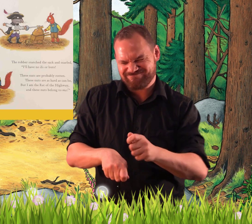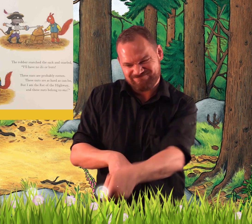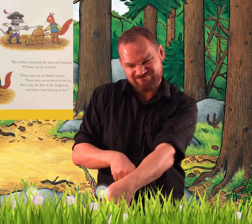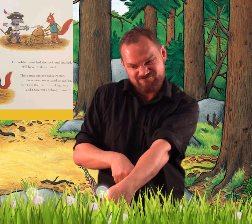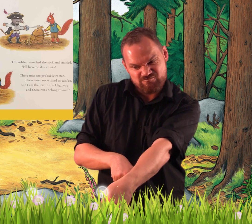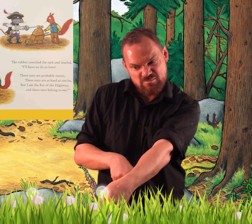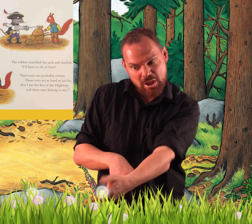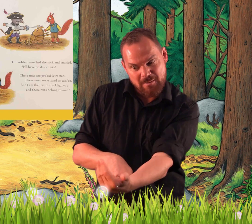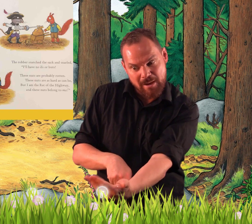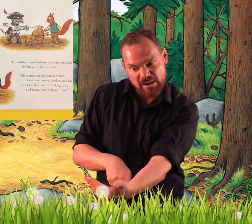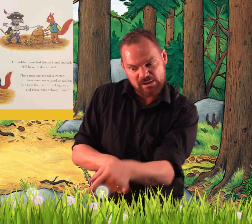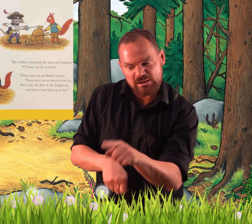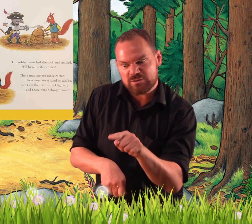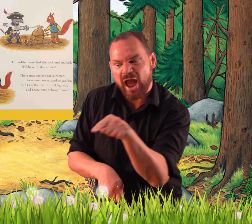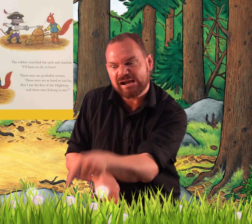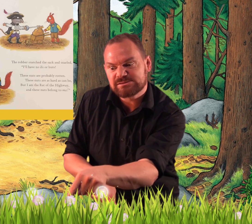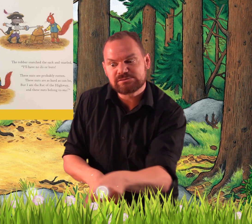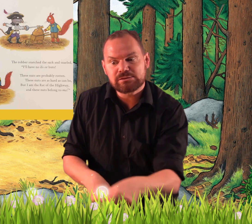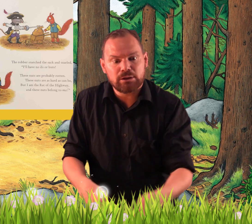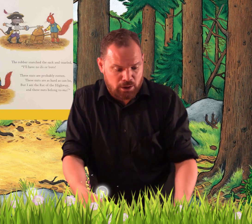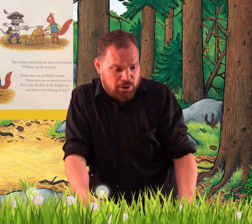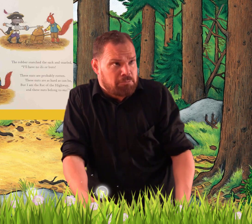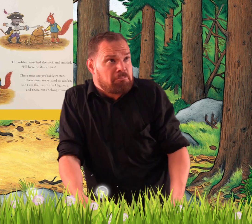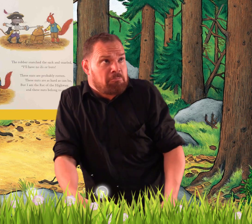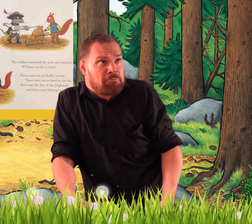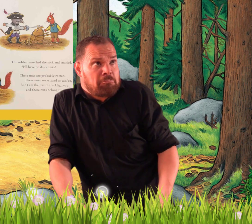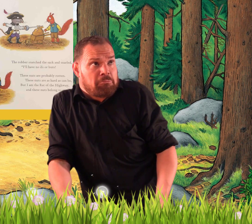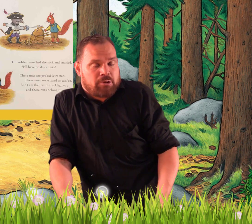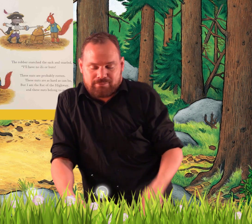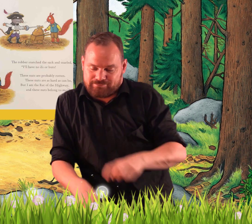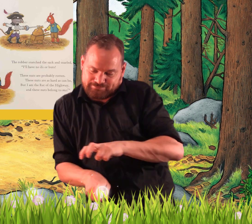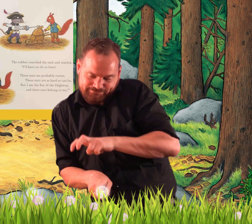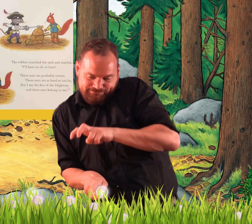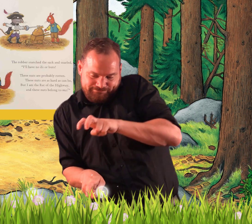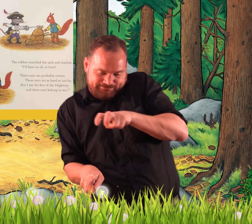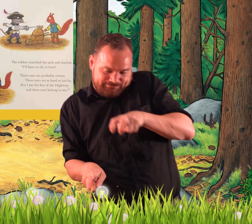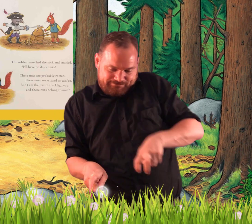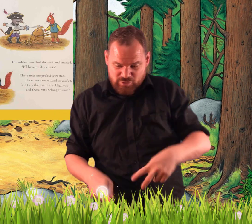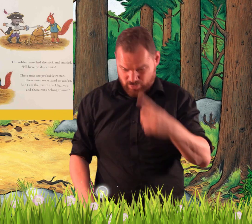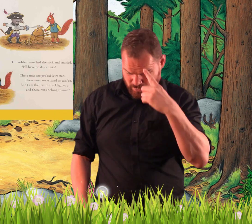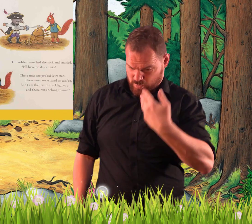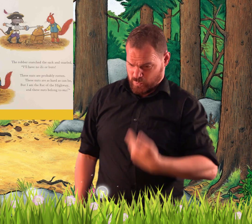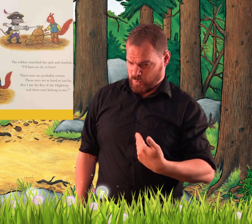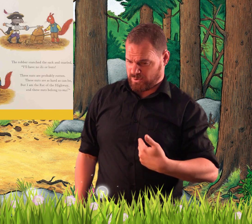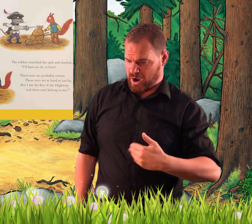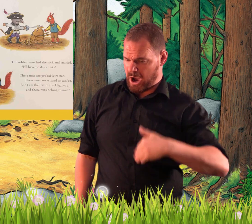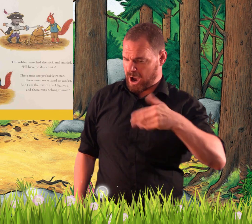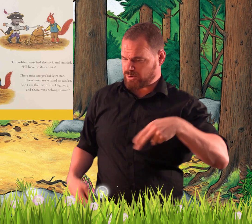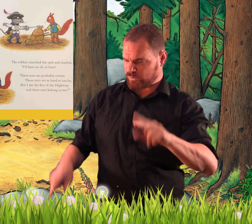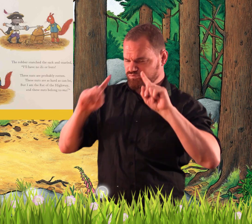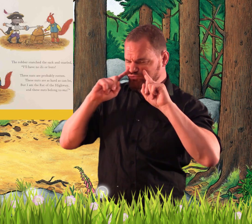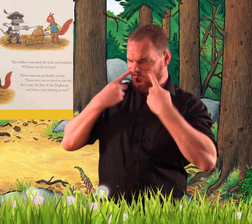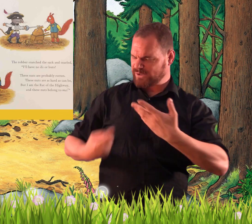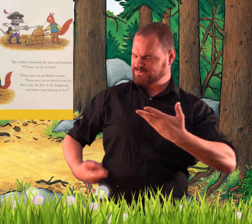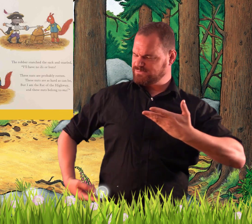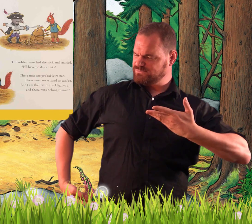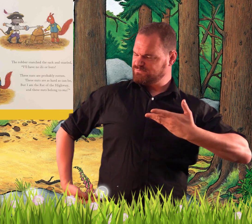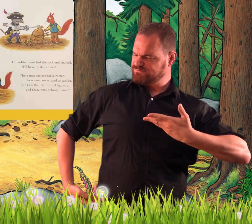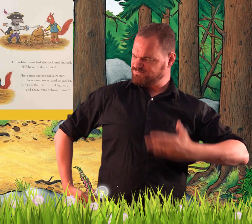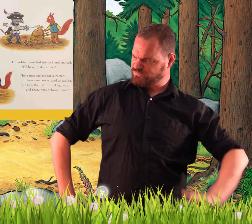on, what's that?" he asked, with his sword pointed towards the squirrel. He jumped off his horse and announced, "I am the